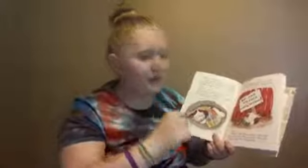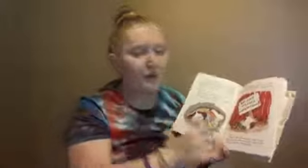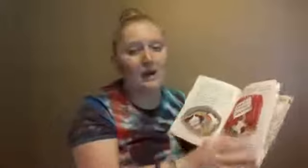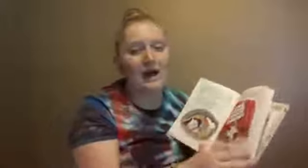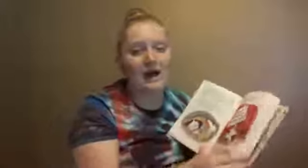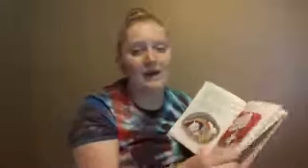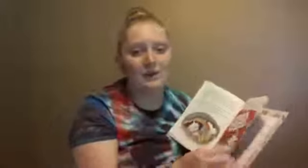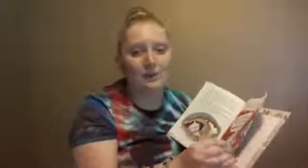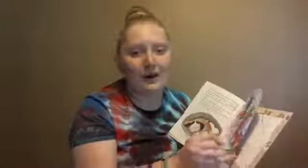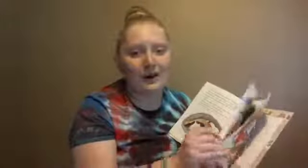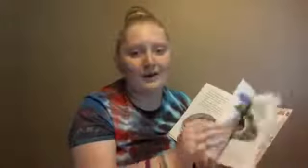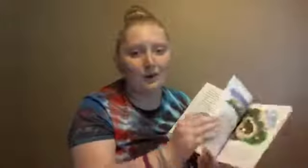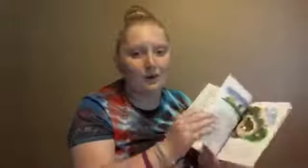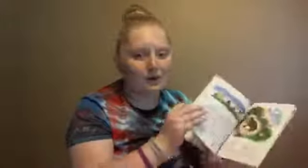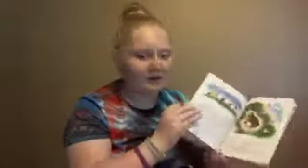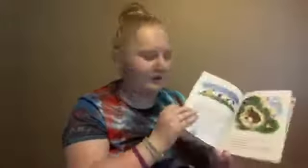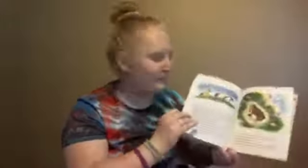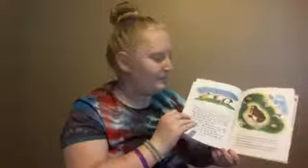the wide, wide world.